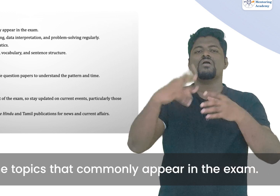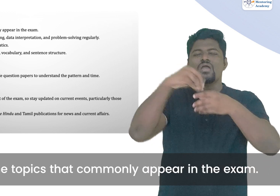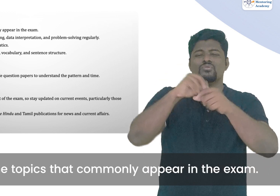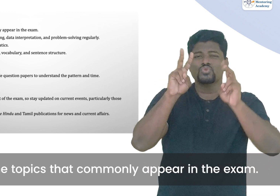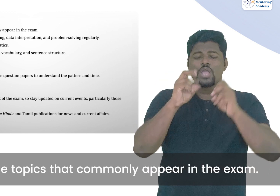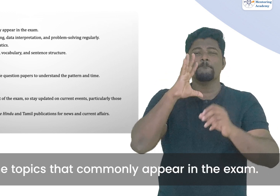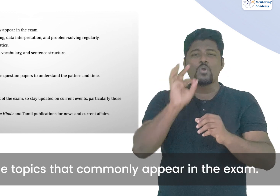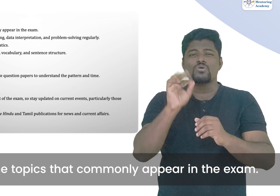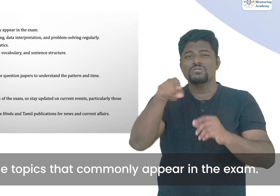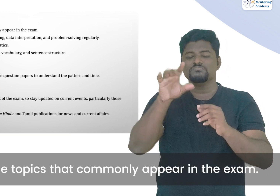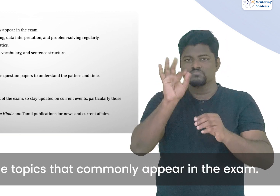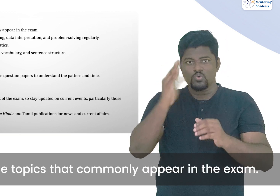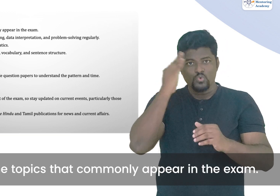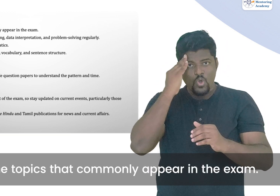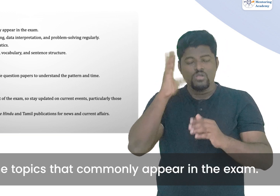Prioritize the topics that commonly appear in the exam.